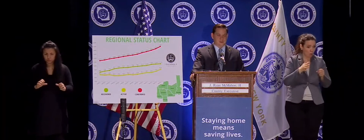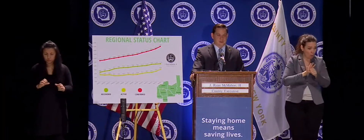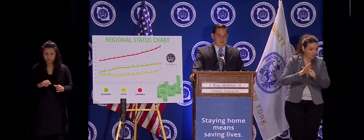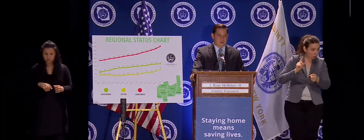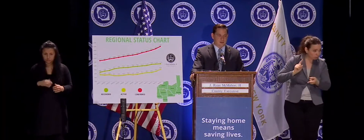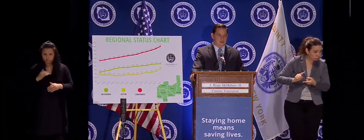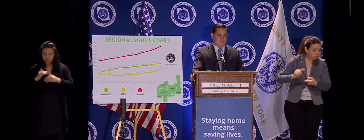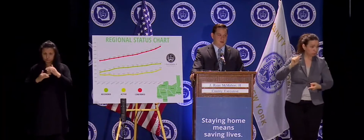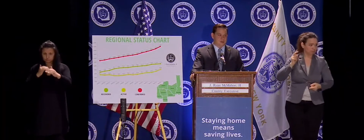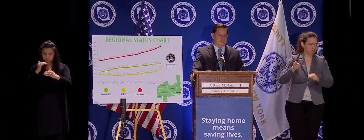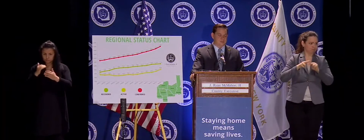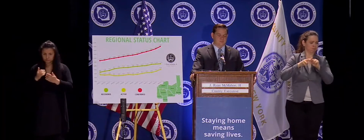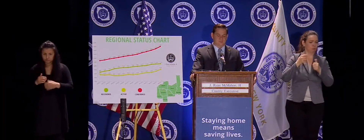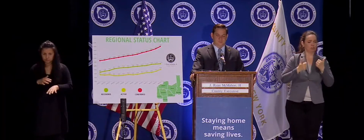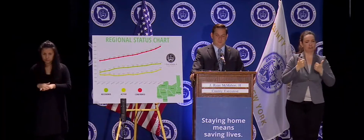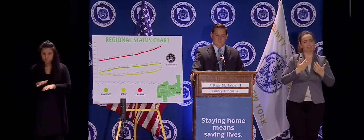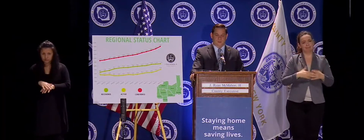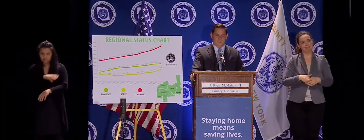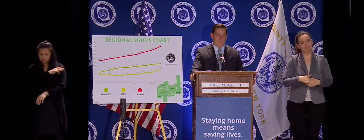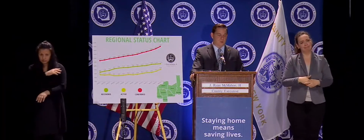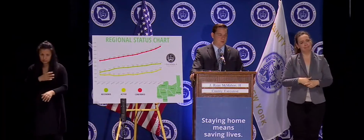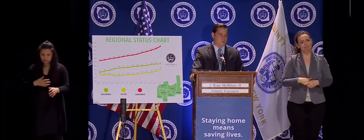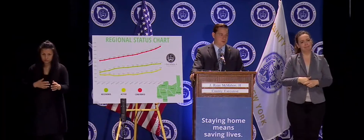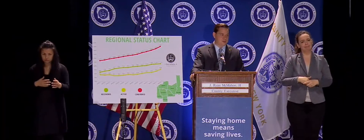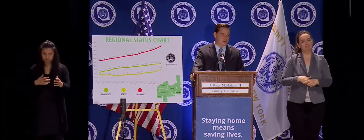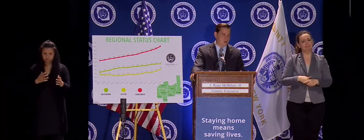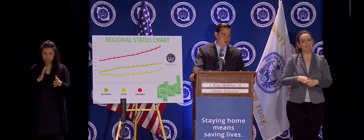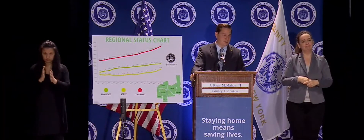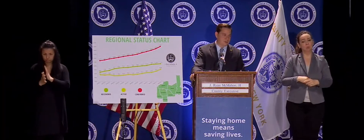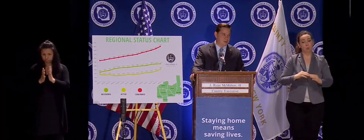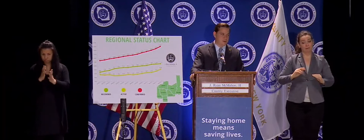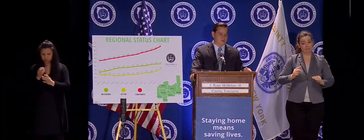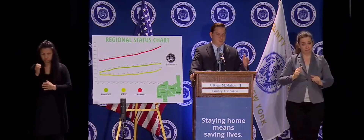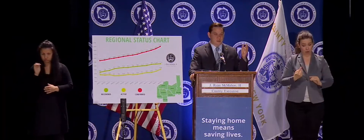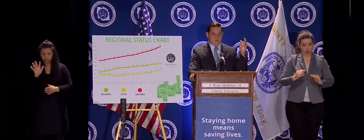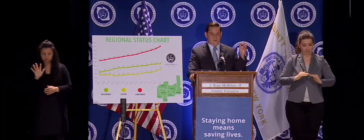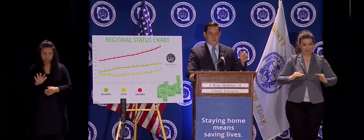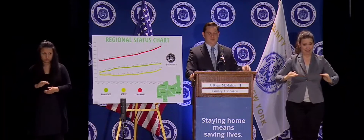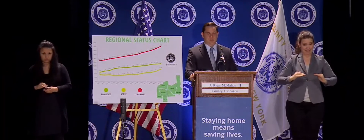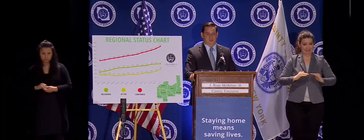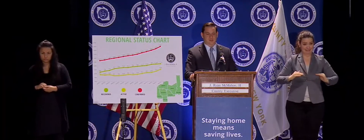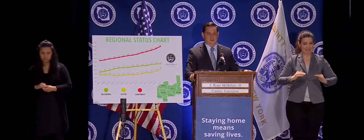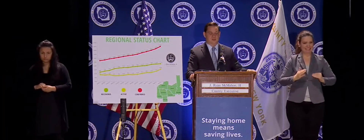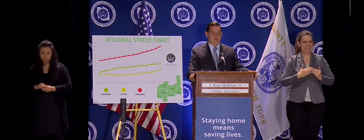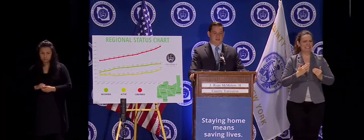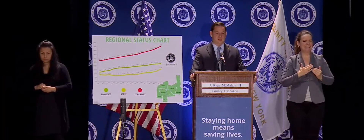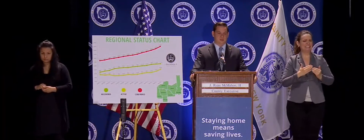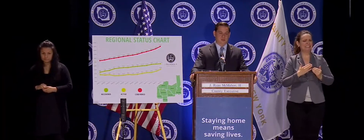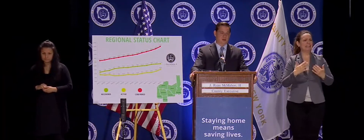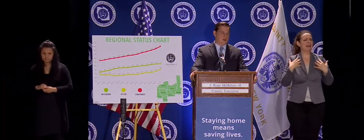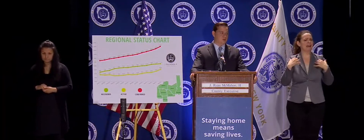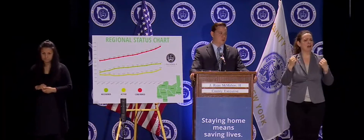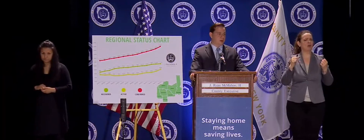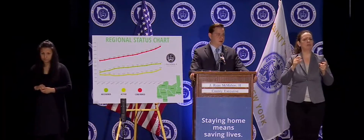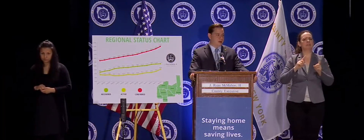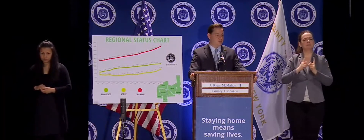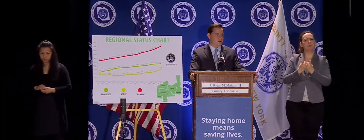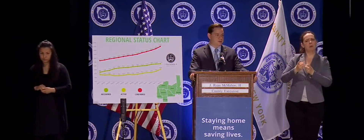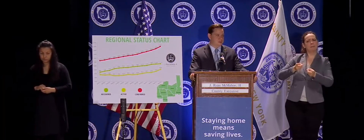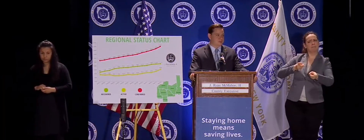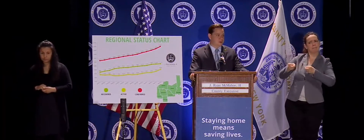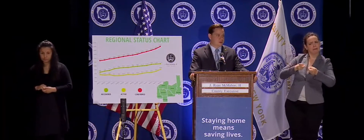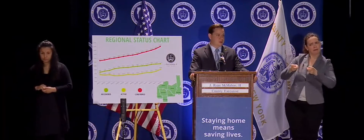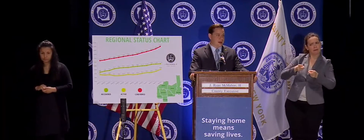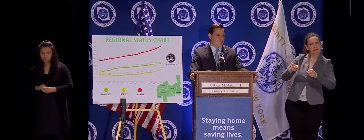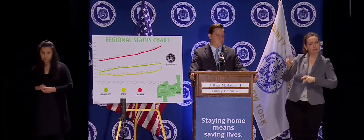test the virus. And maybe we have really sunny weather there. Maybe there's some suggestions that the states that are sunnier are doing better now